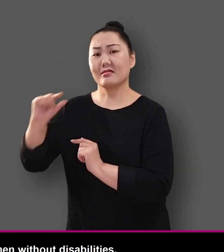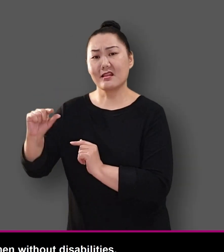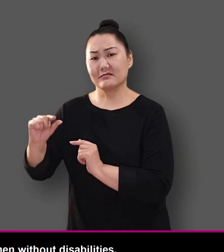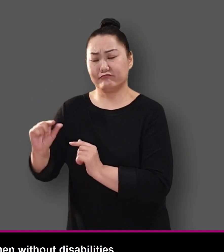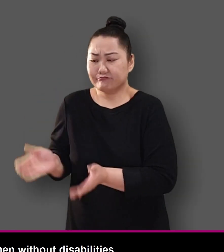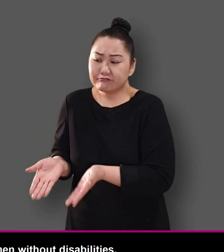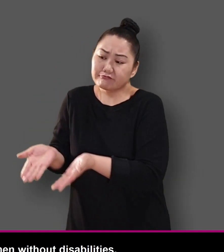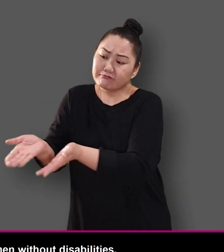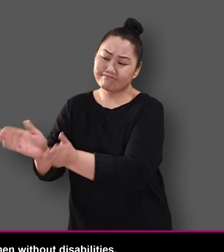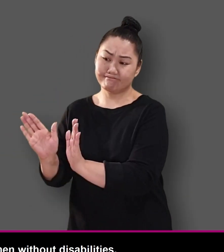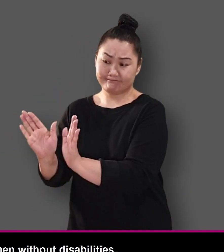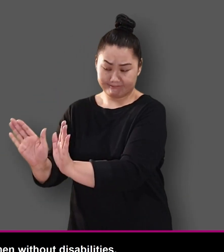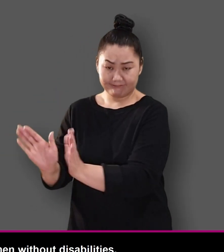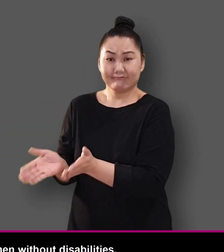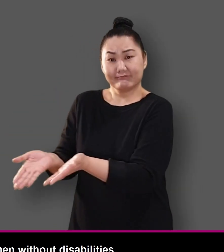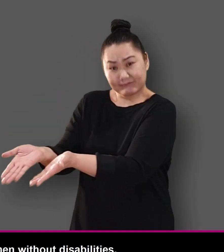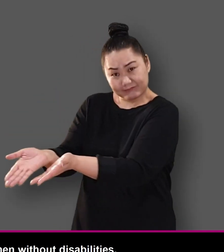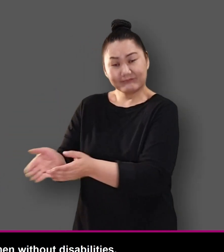than married women without disabilities.